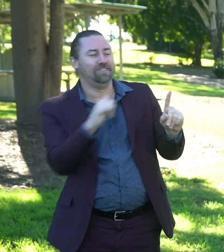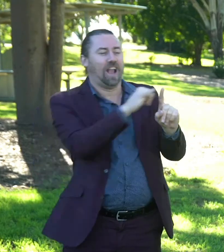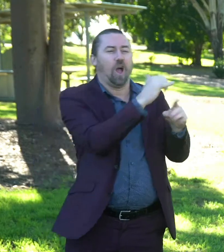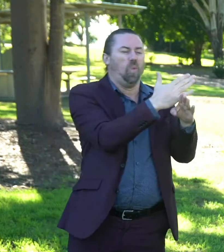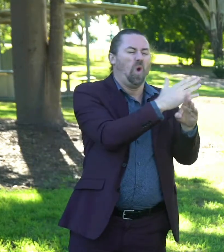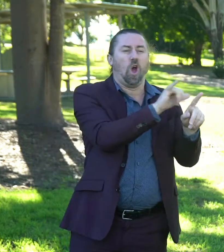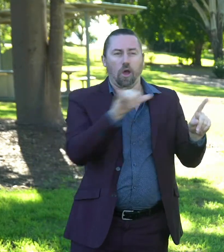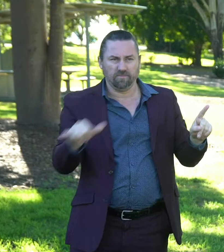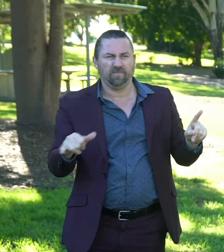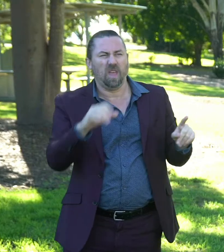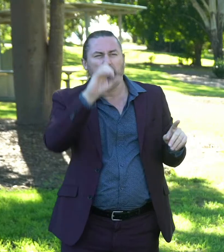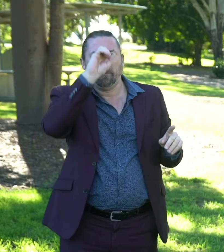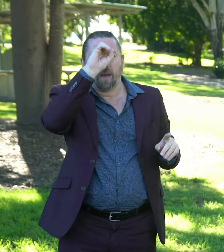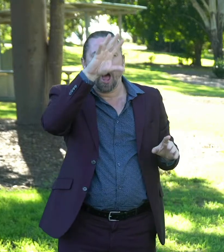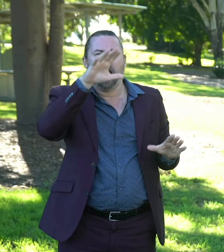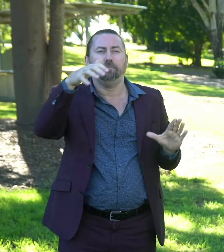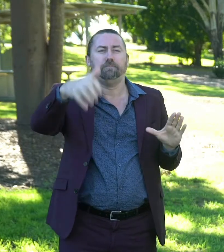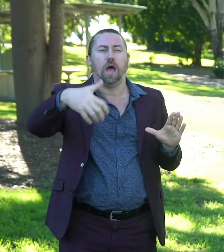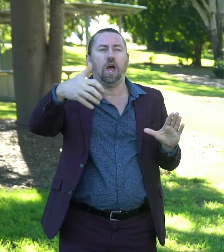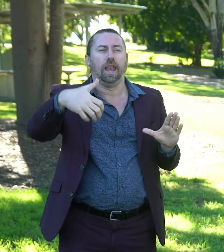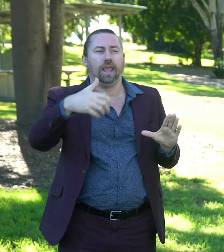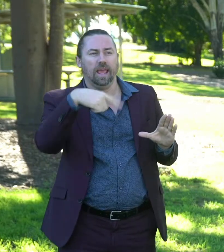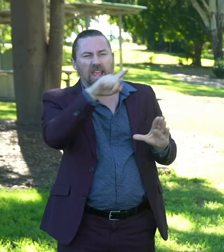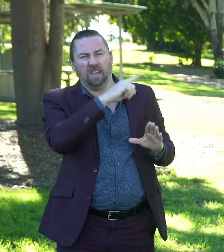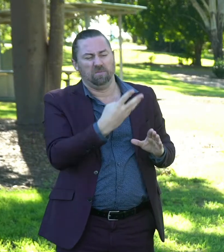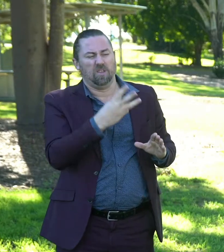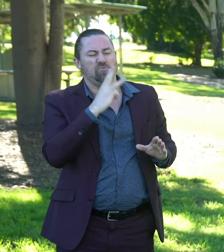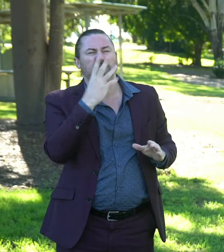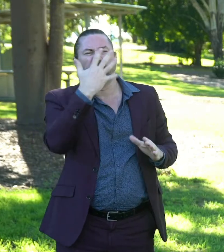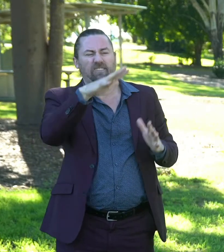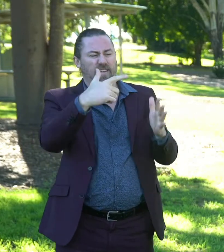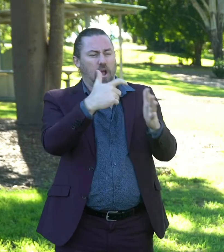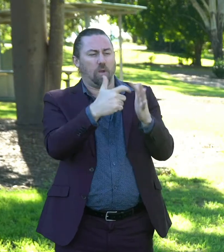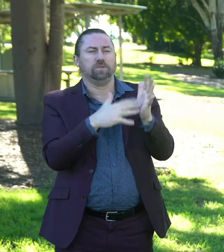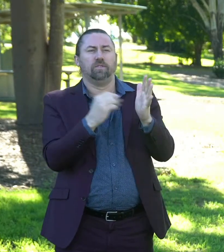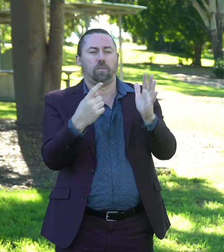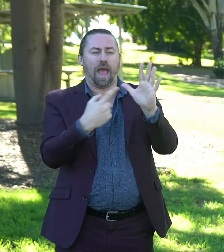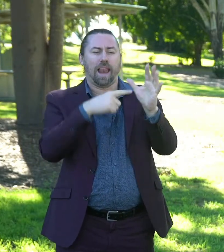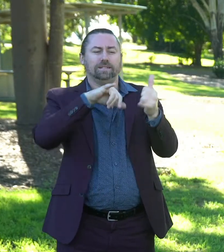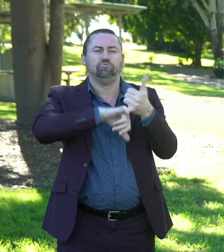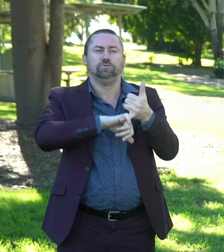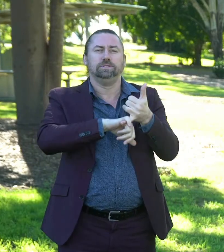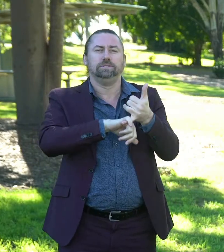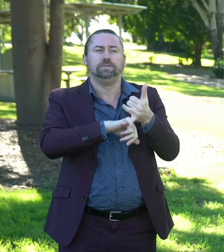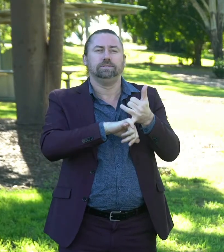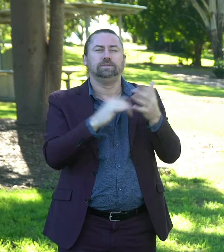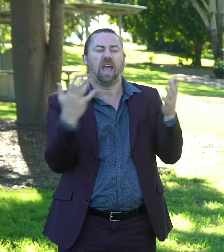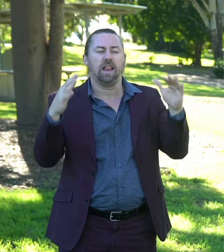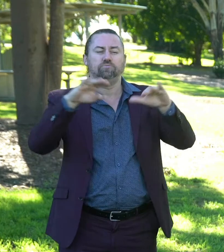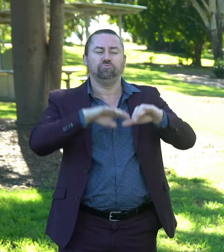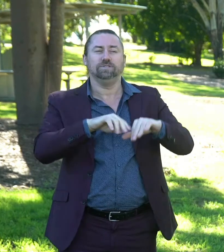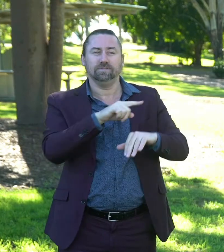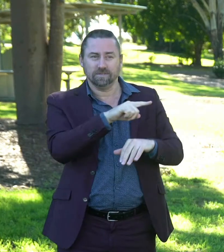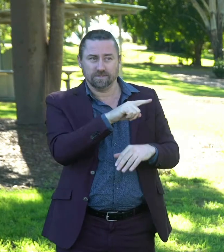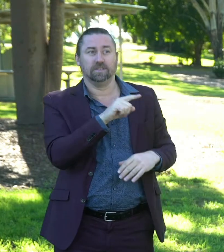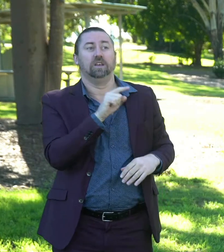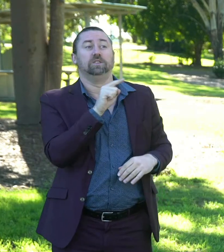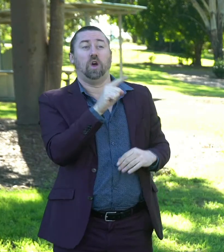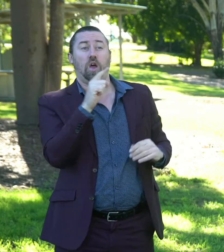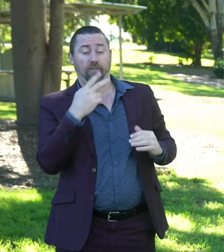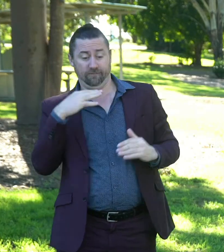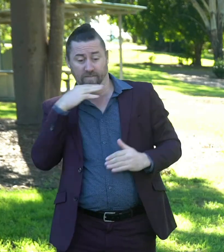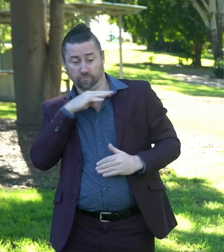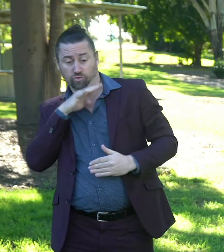mines around 350 kilometres or so from Alice Springs, and he flew in from Victoria